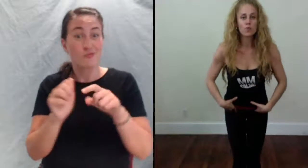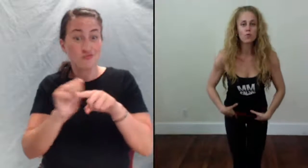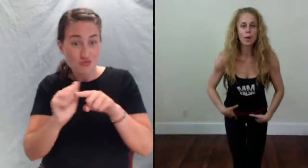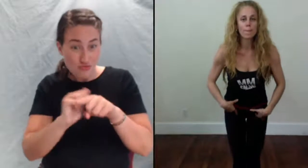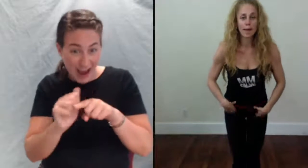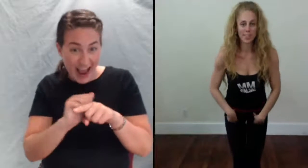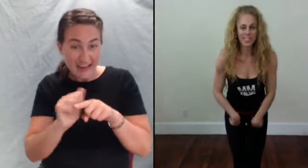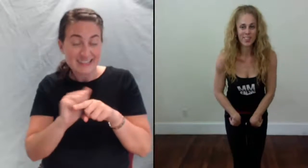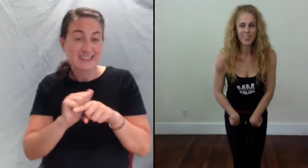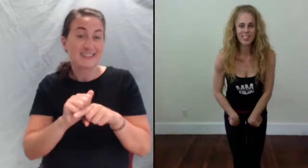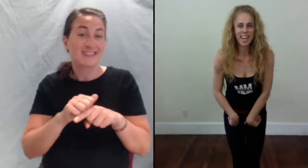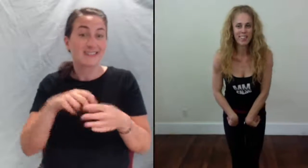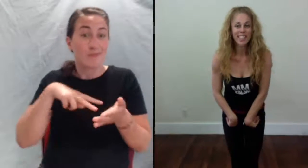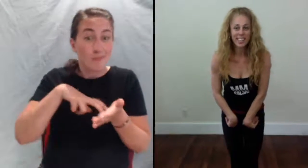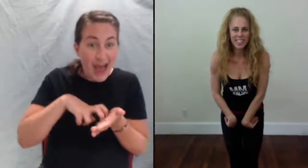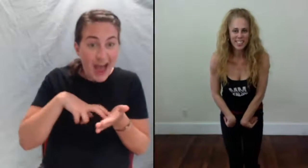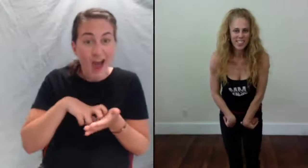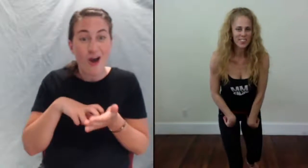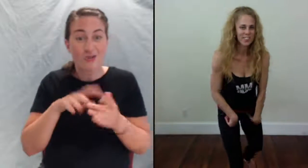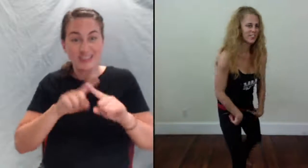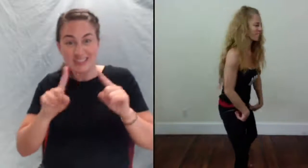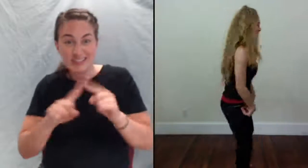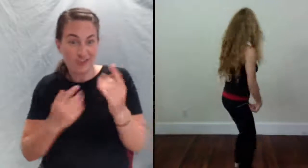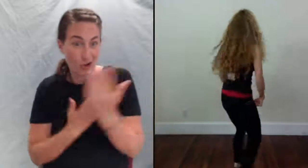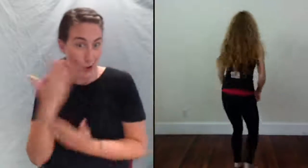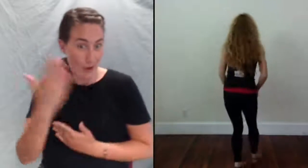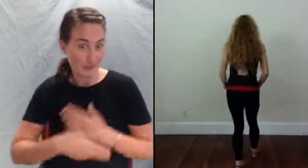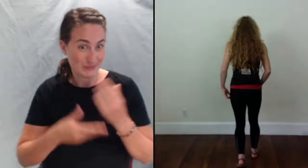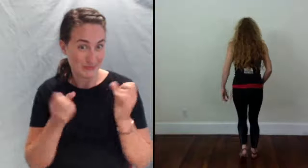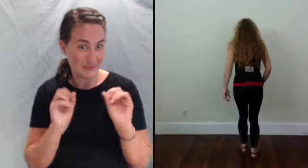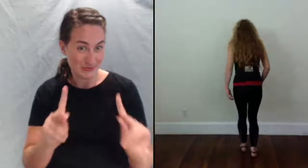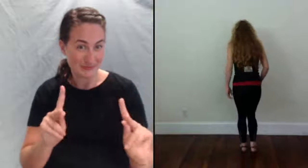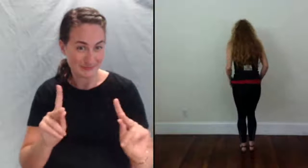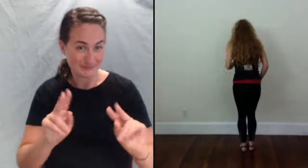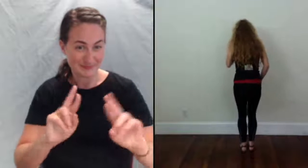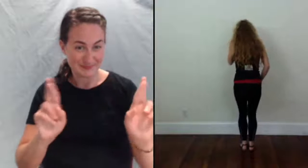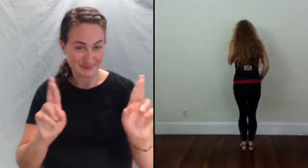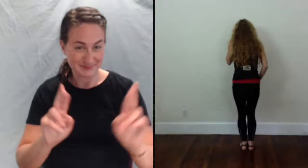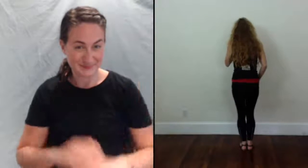keeping the Roomba balance the whole time. Here we go.